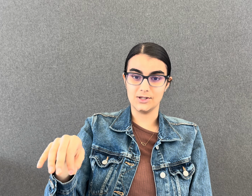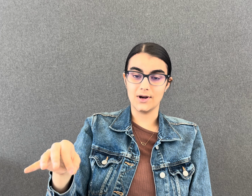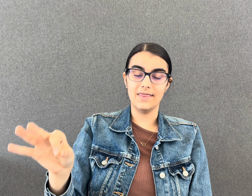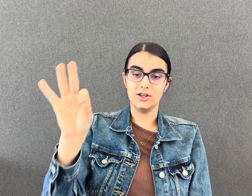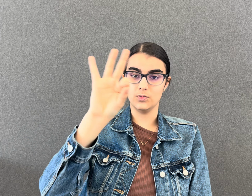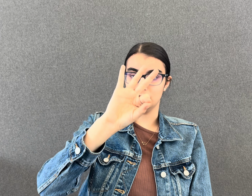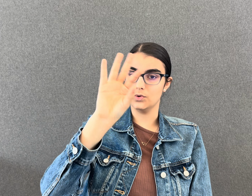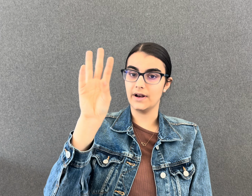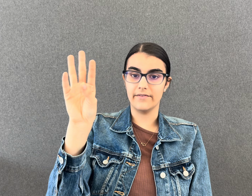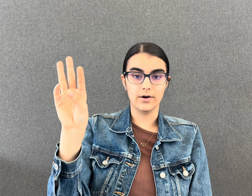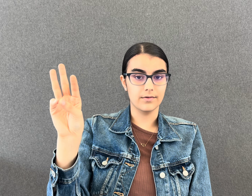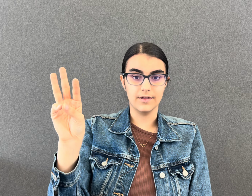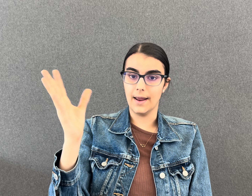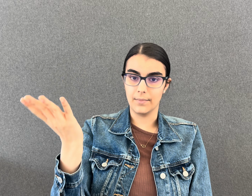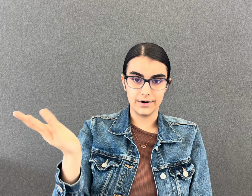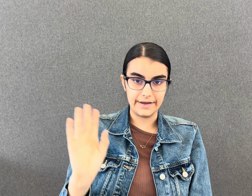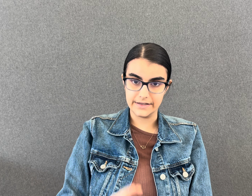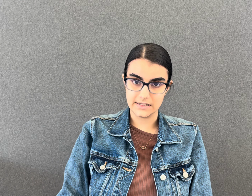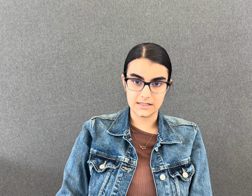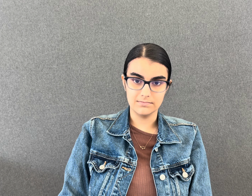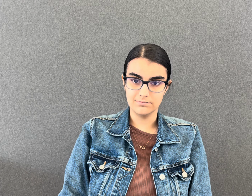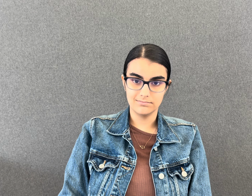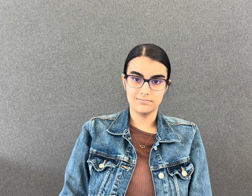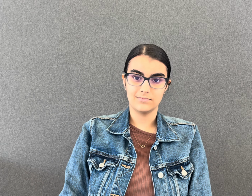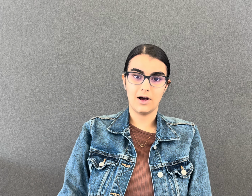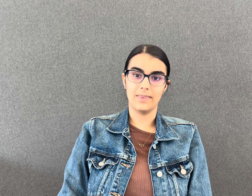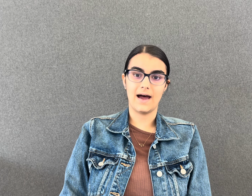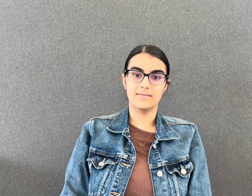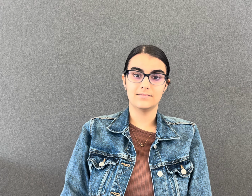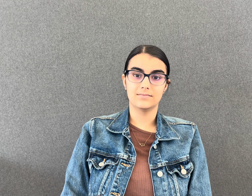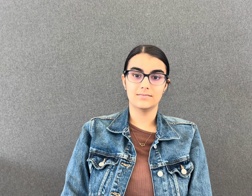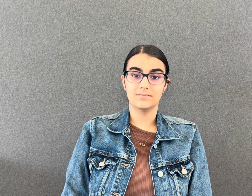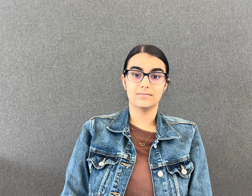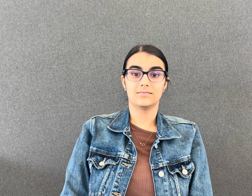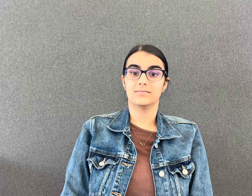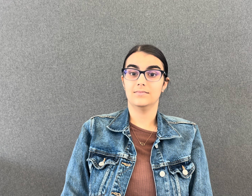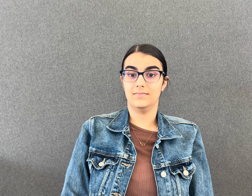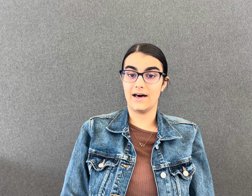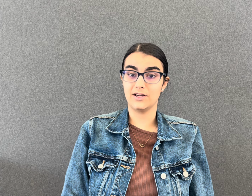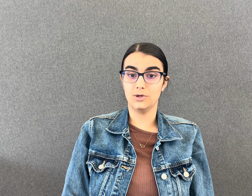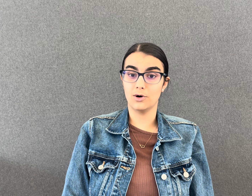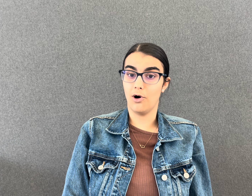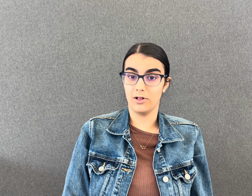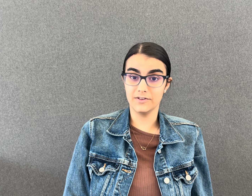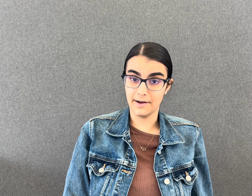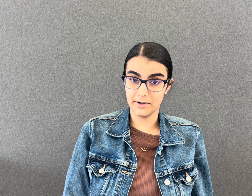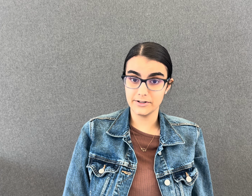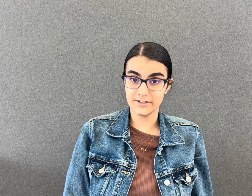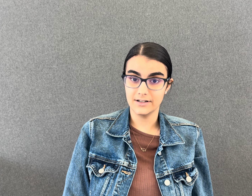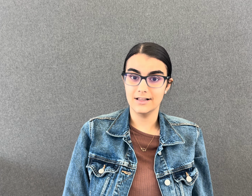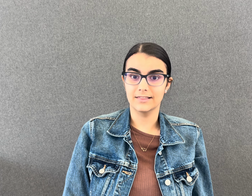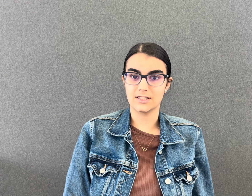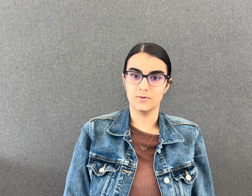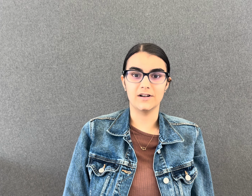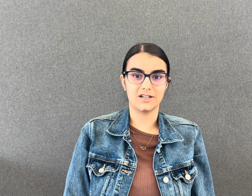and then you would do whatever the number is on that. Now that you know all of the numbers, let's move on to